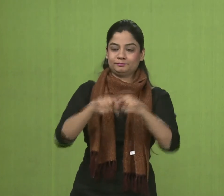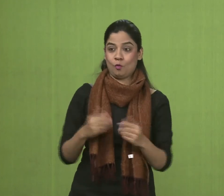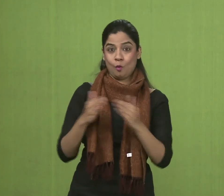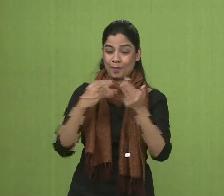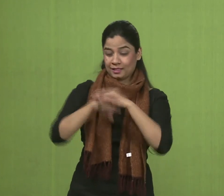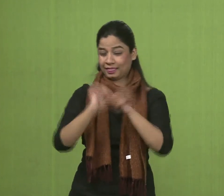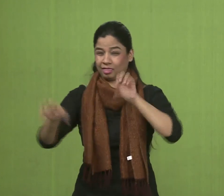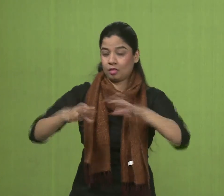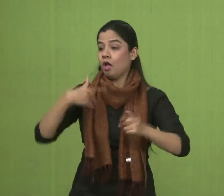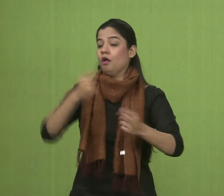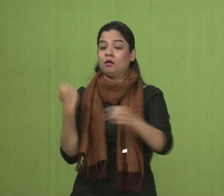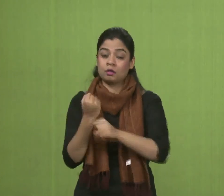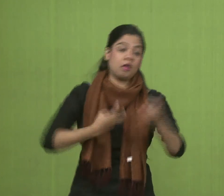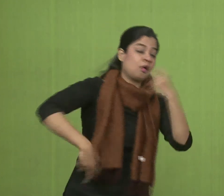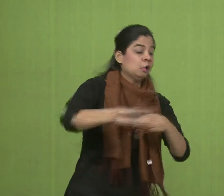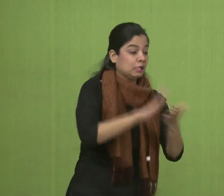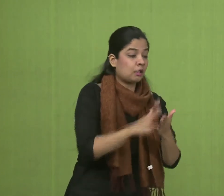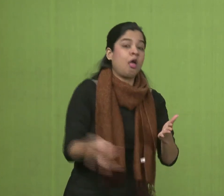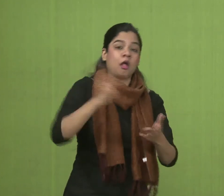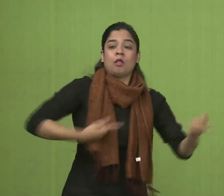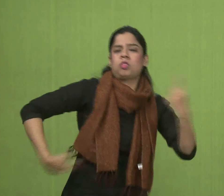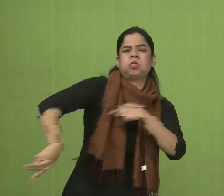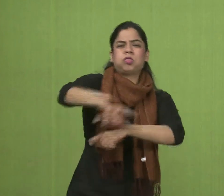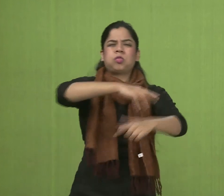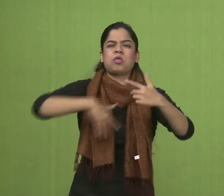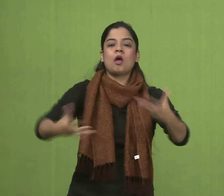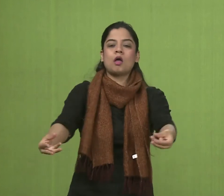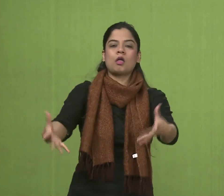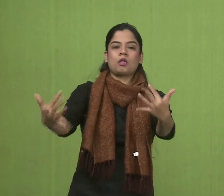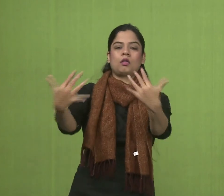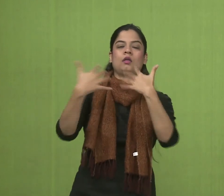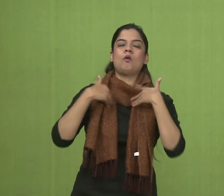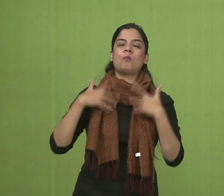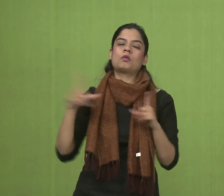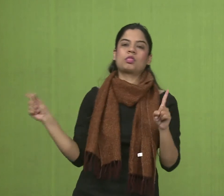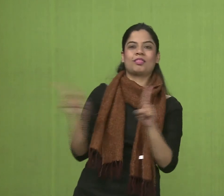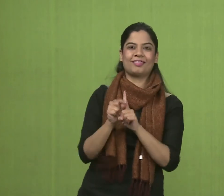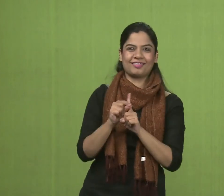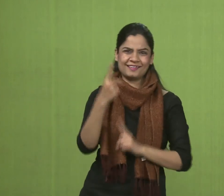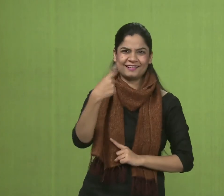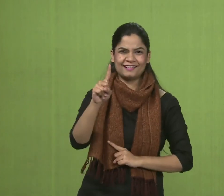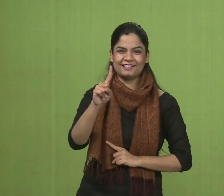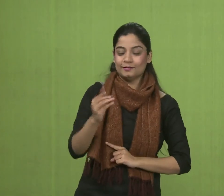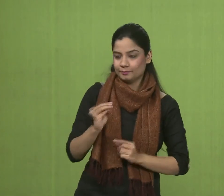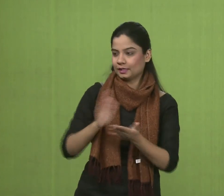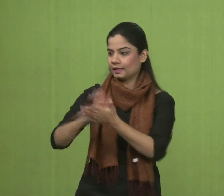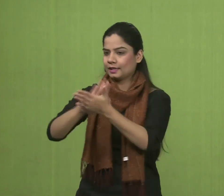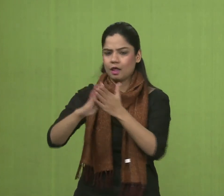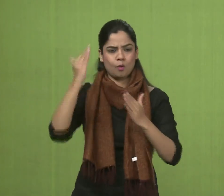we keep our houses very unclean, we have to again and again clean it. So, it drains our